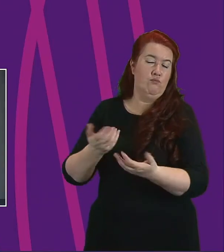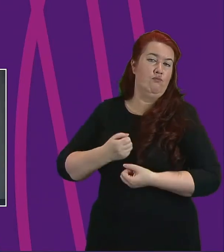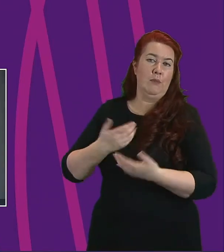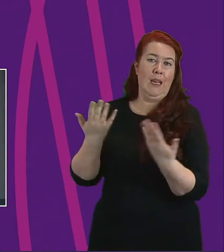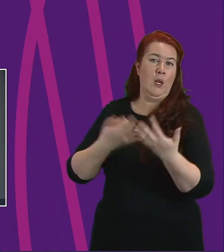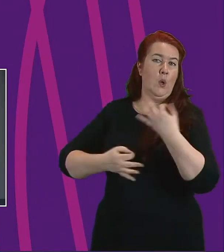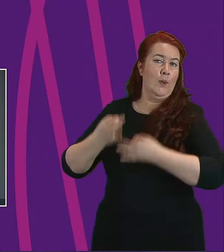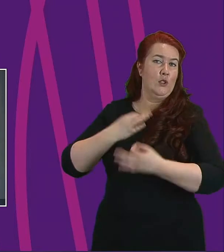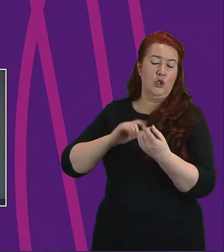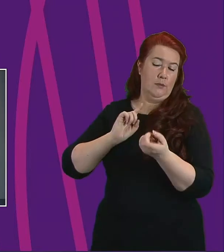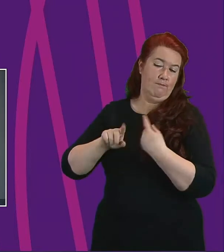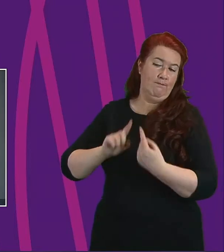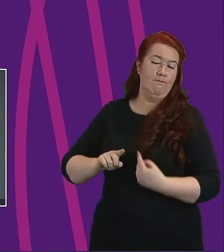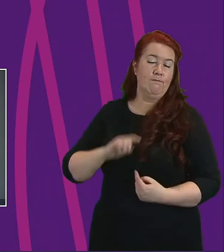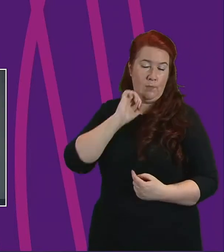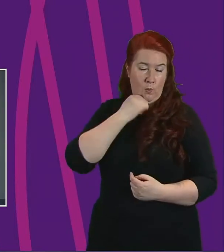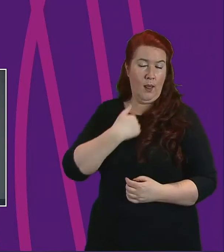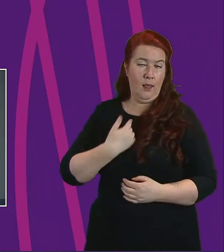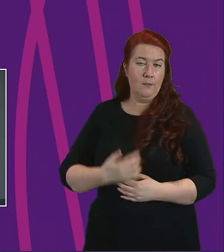in addressing those issues.